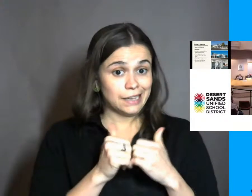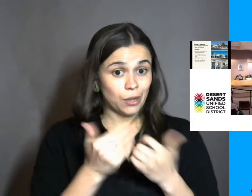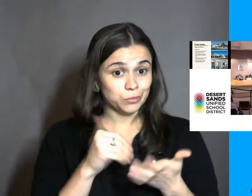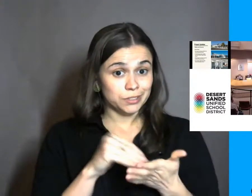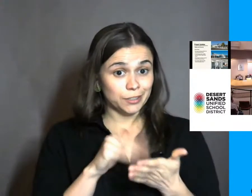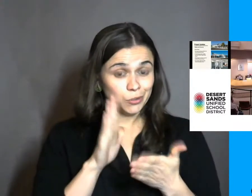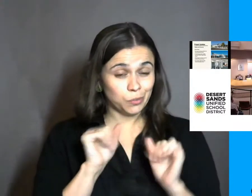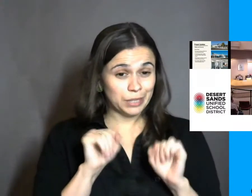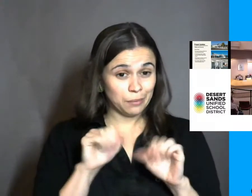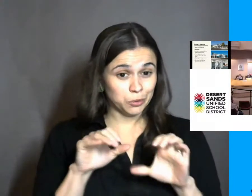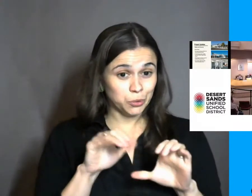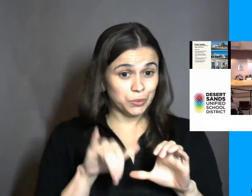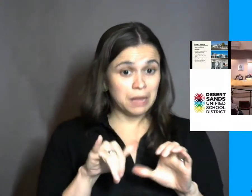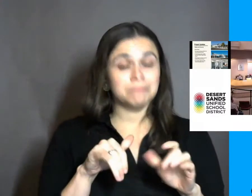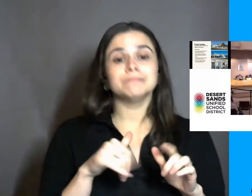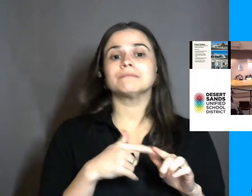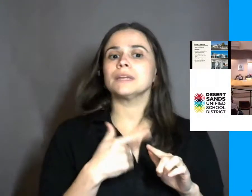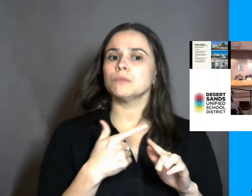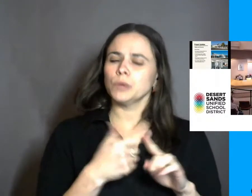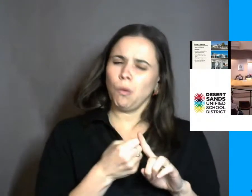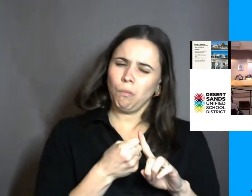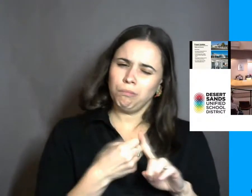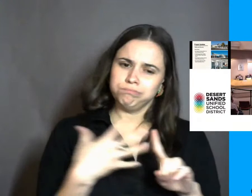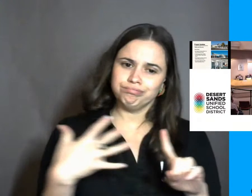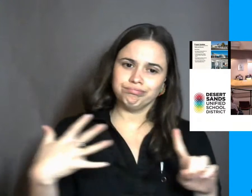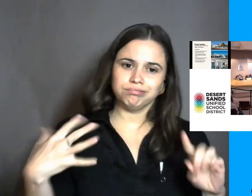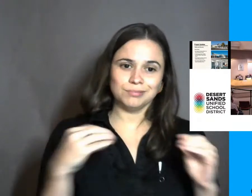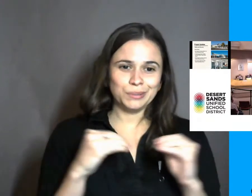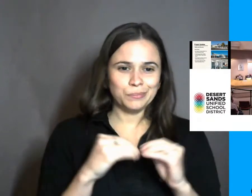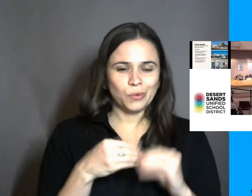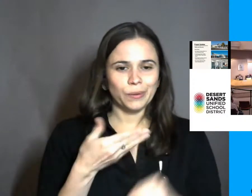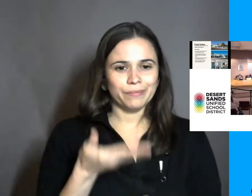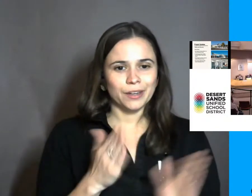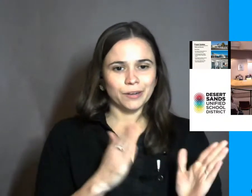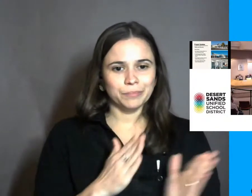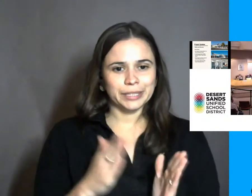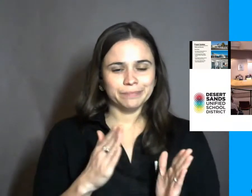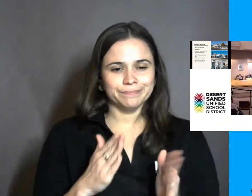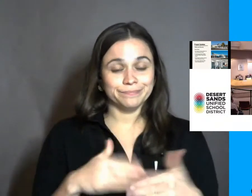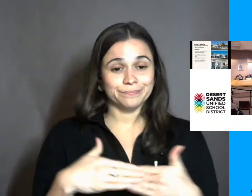And Roger's going to give an overview of potential projects.